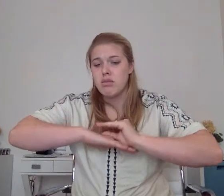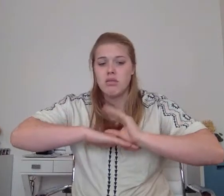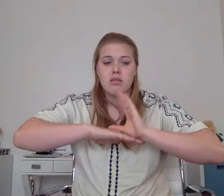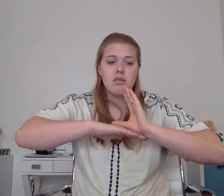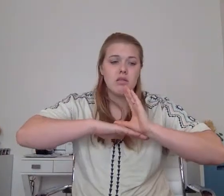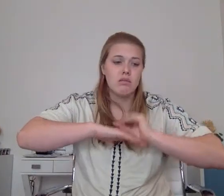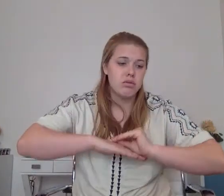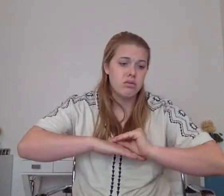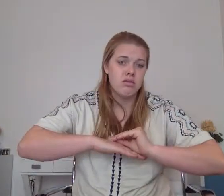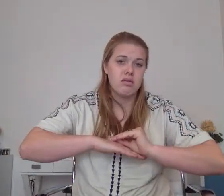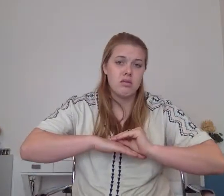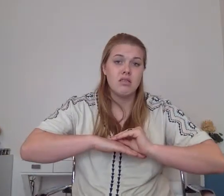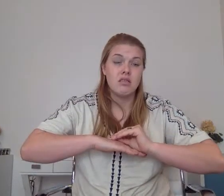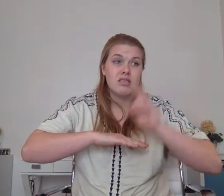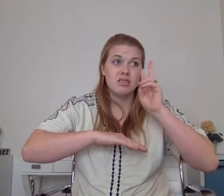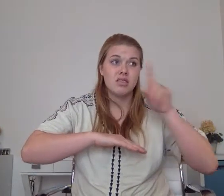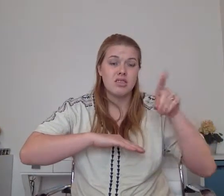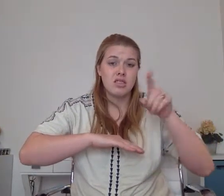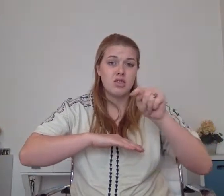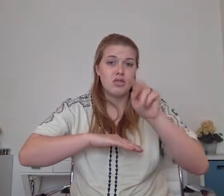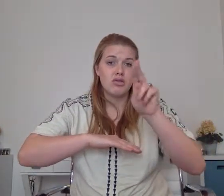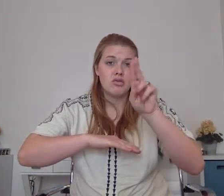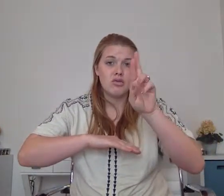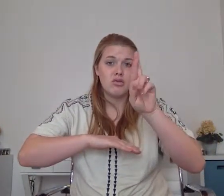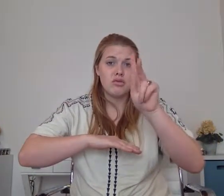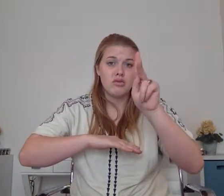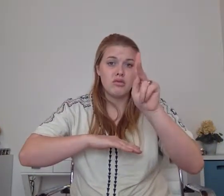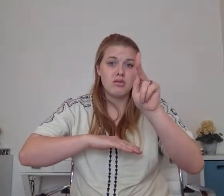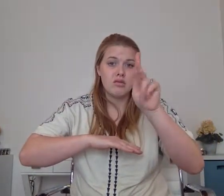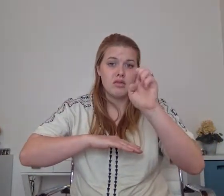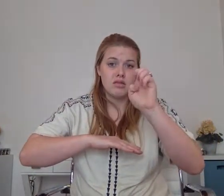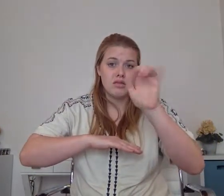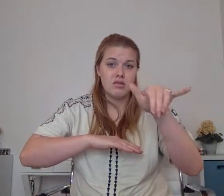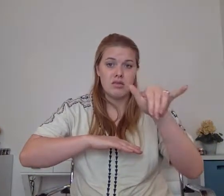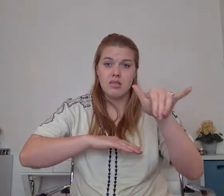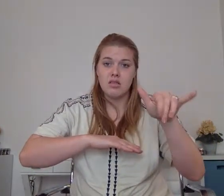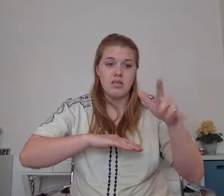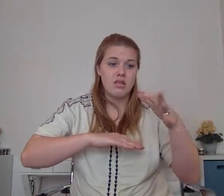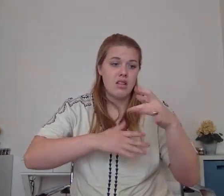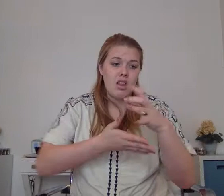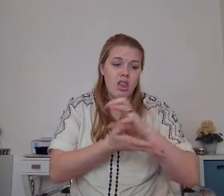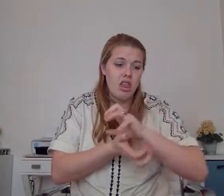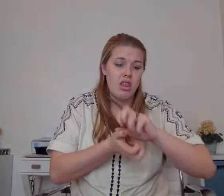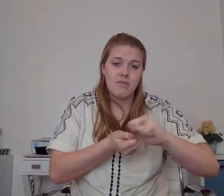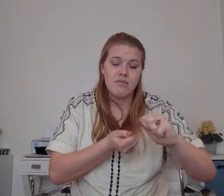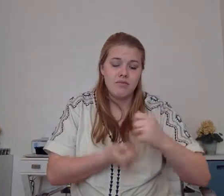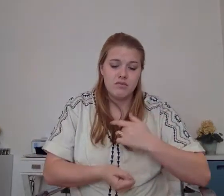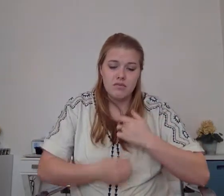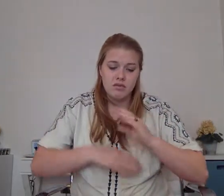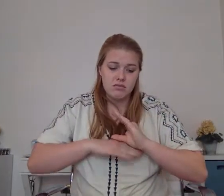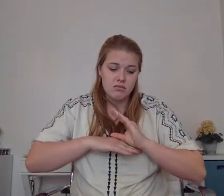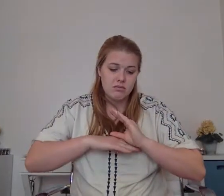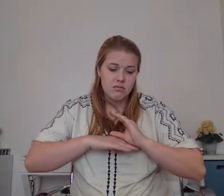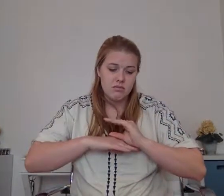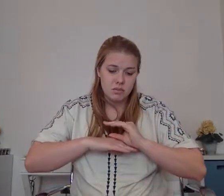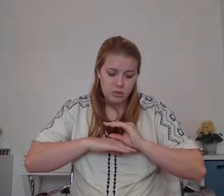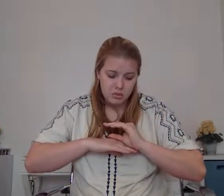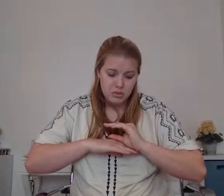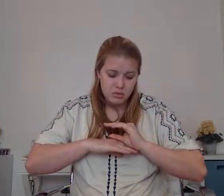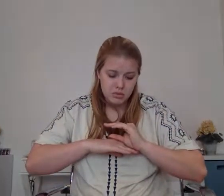both gradually, but also with a bewildering speed, over the years I felt quite demoralized. And at these festivals,